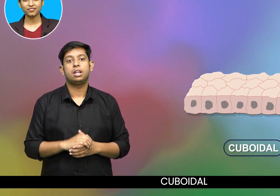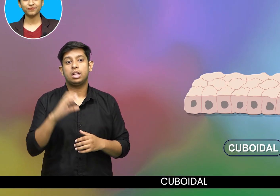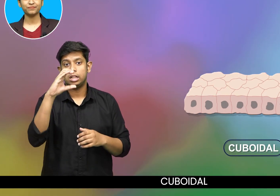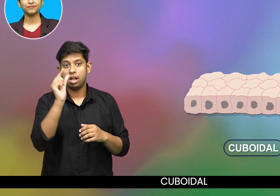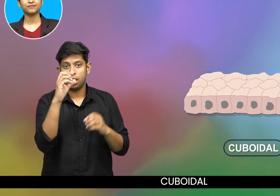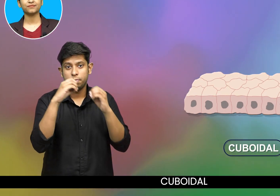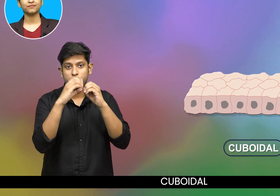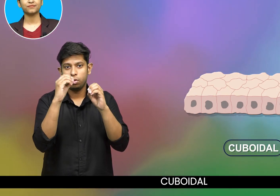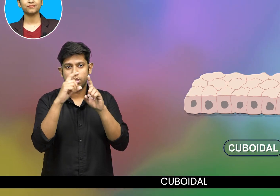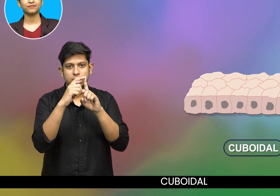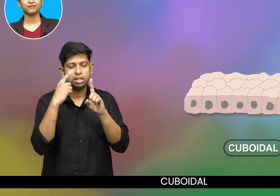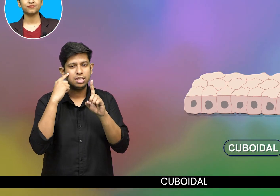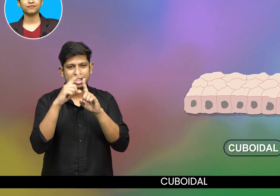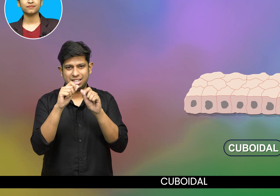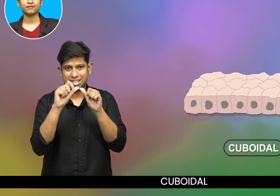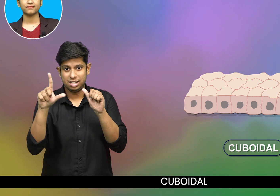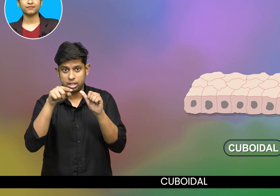cuboidal,